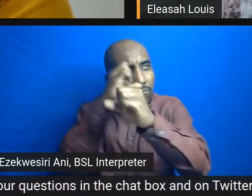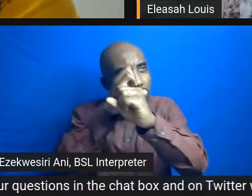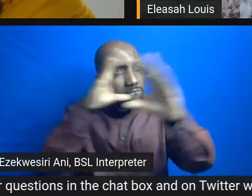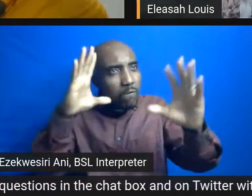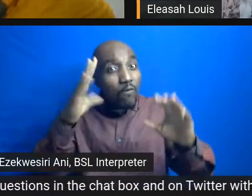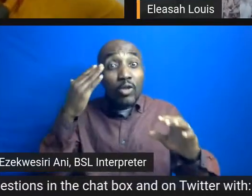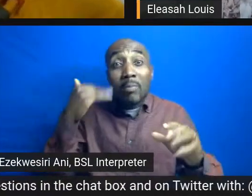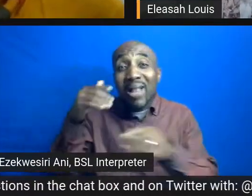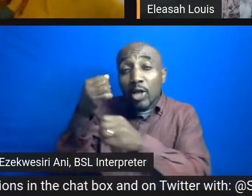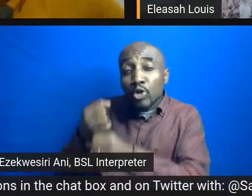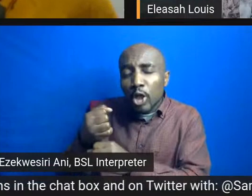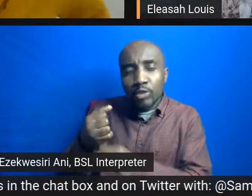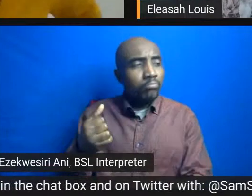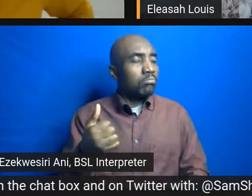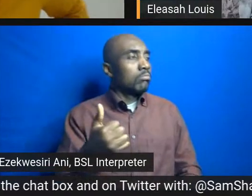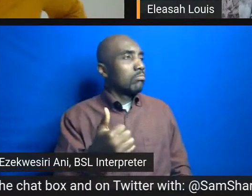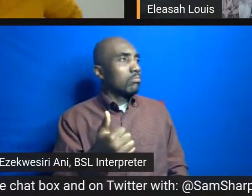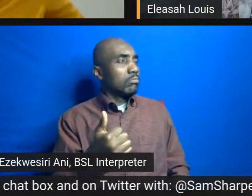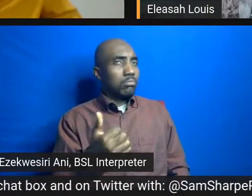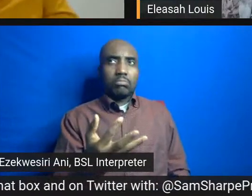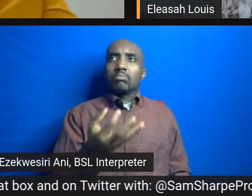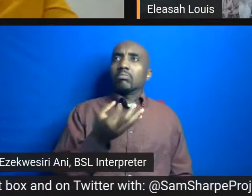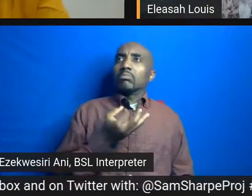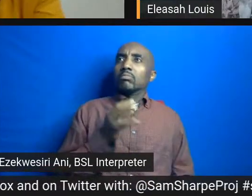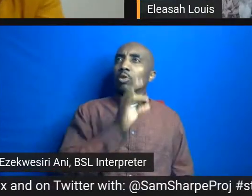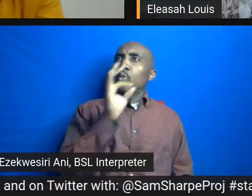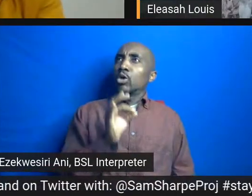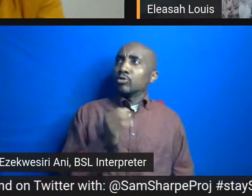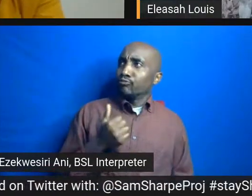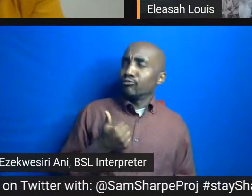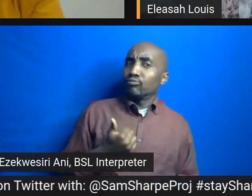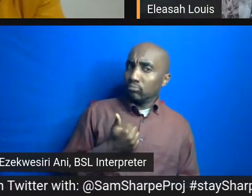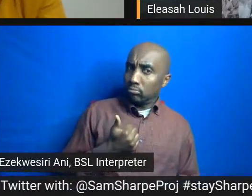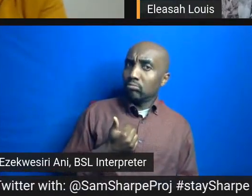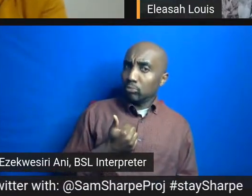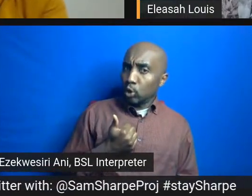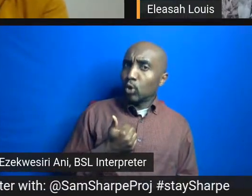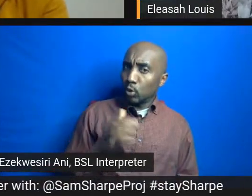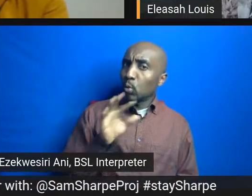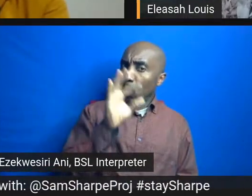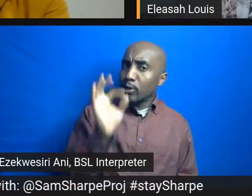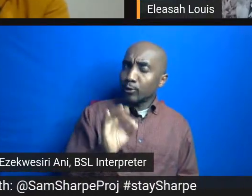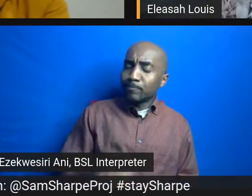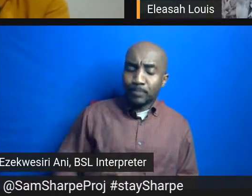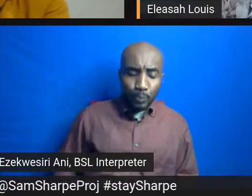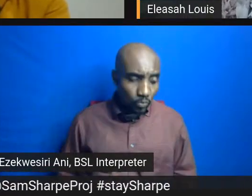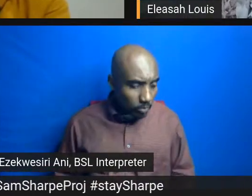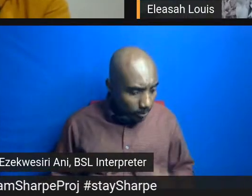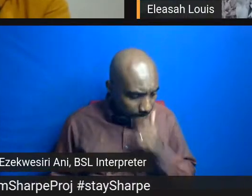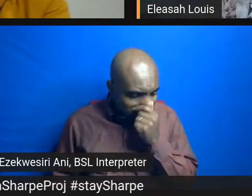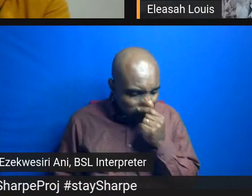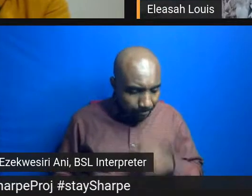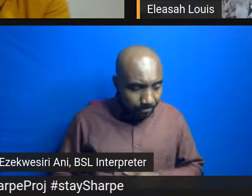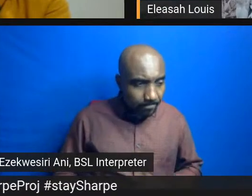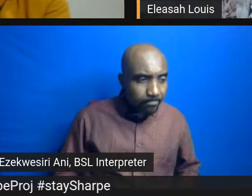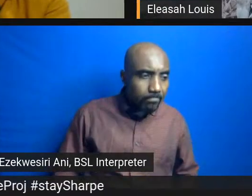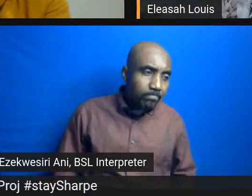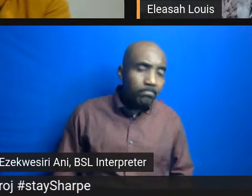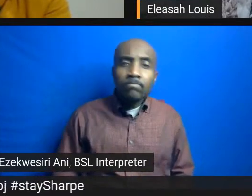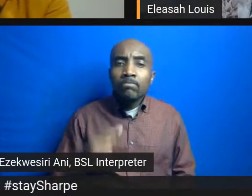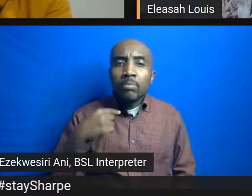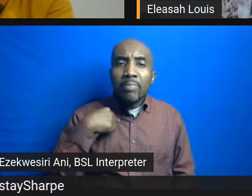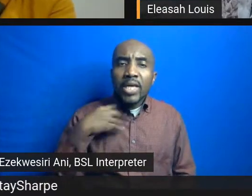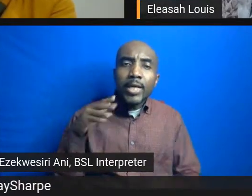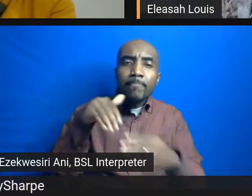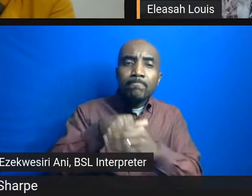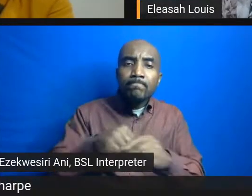That's a good question. That's a good question. I come from, I'm a member of the Seventh-day Adventist